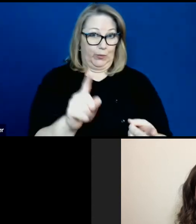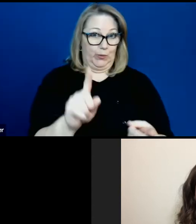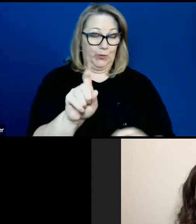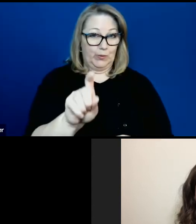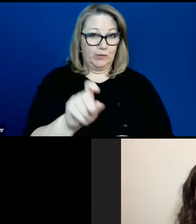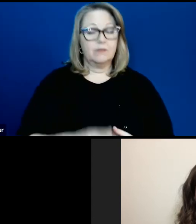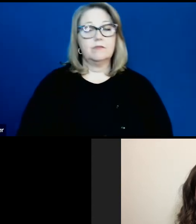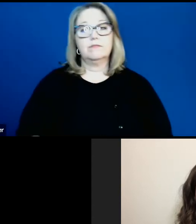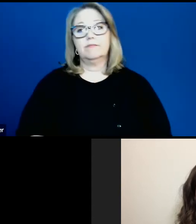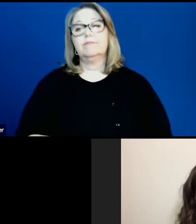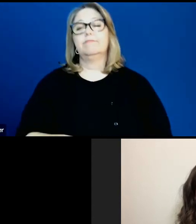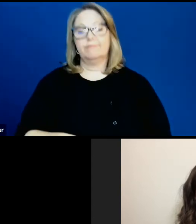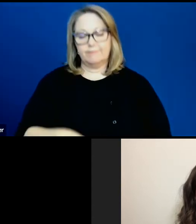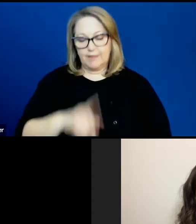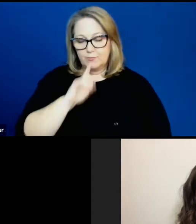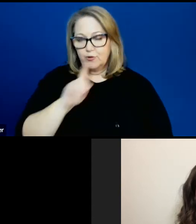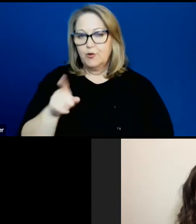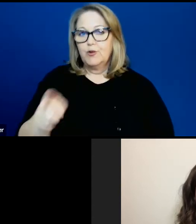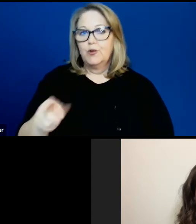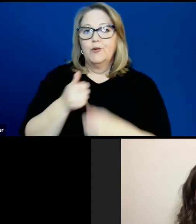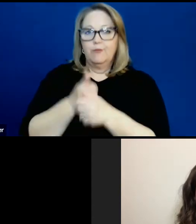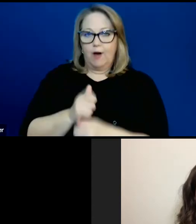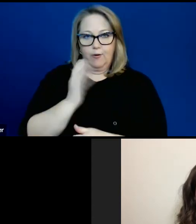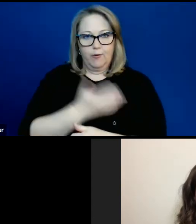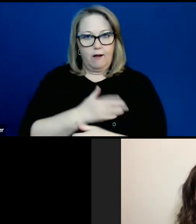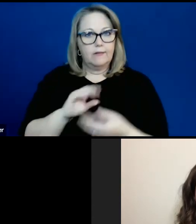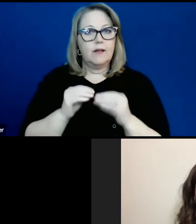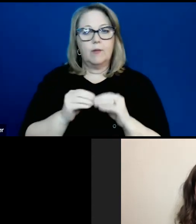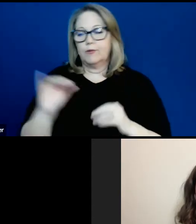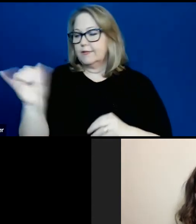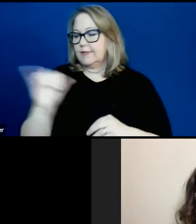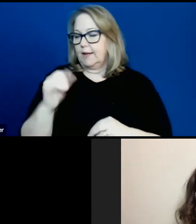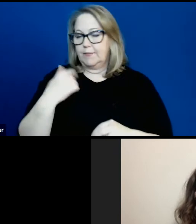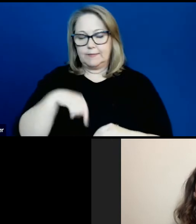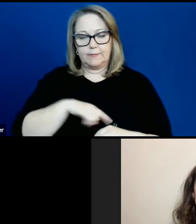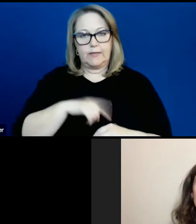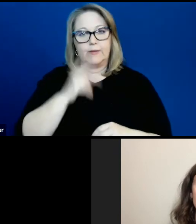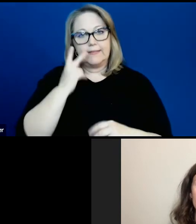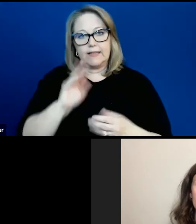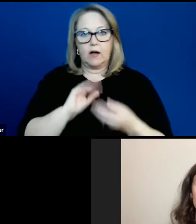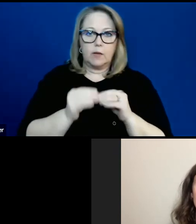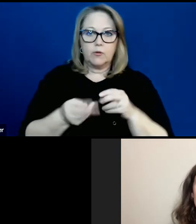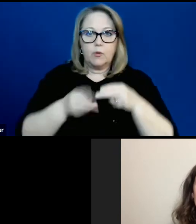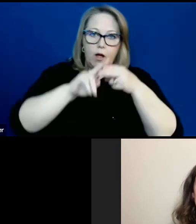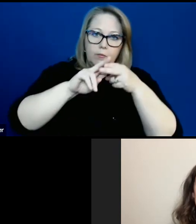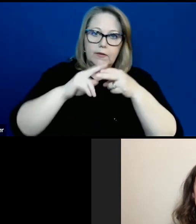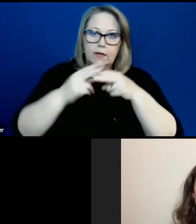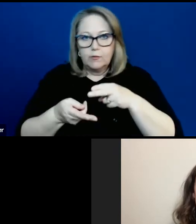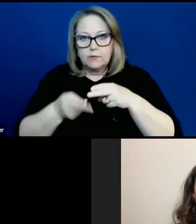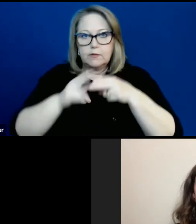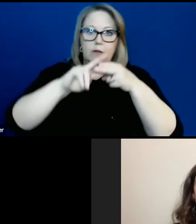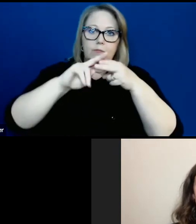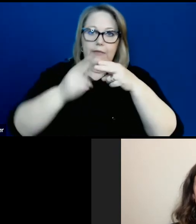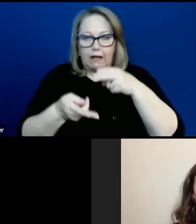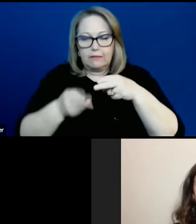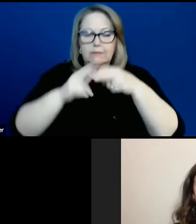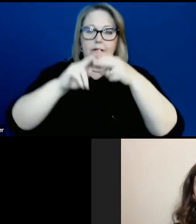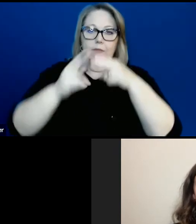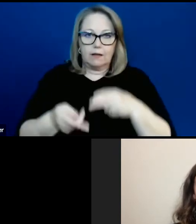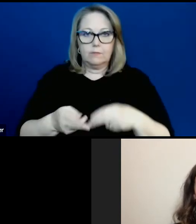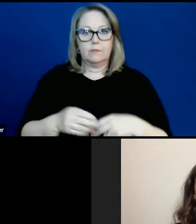our numbers as closely as I do, follow our numbers, and we see it kind of ticking up and ticking down. We're just a couple days out from the Christmas